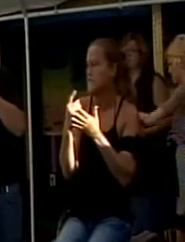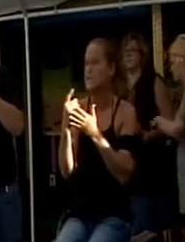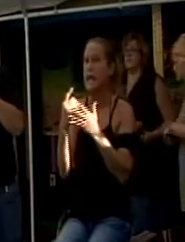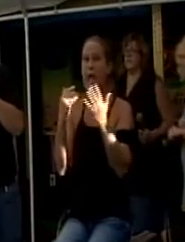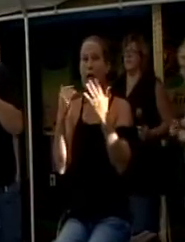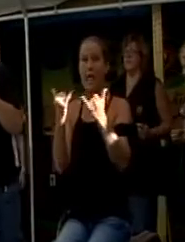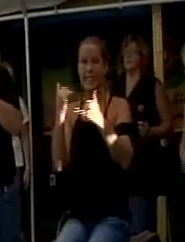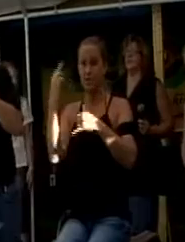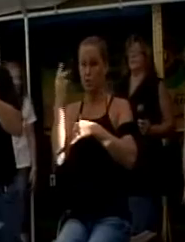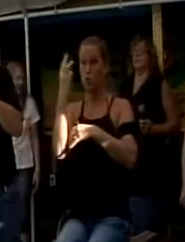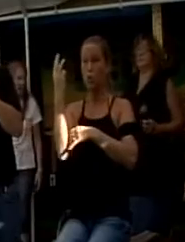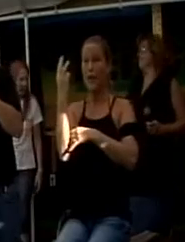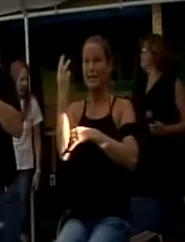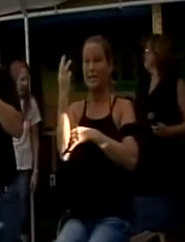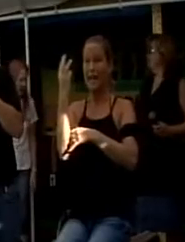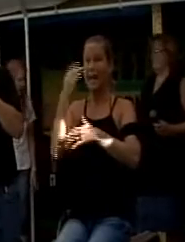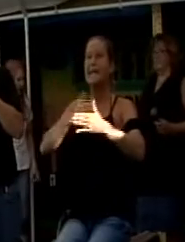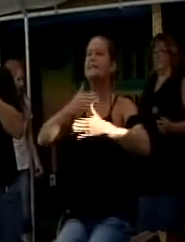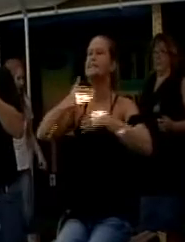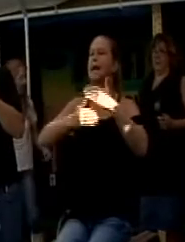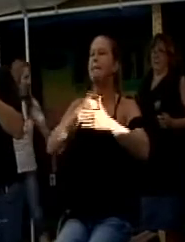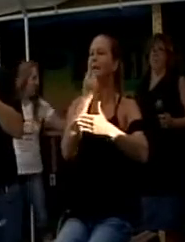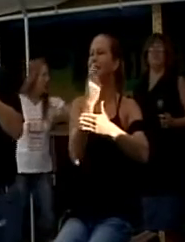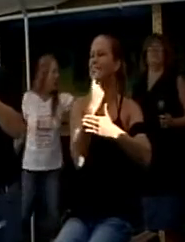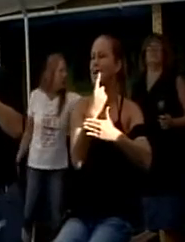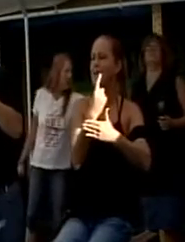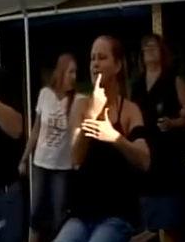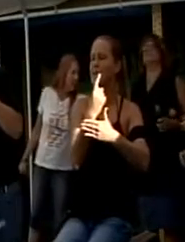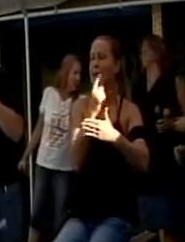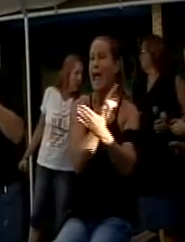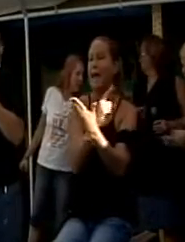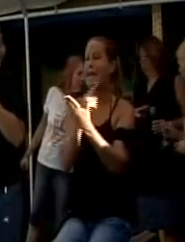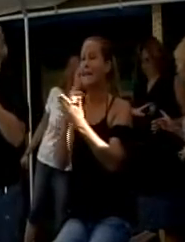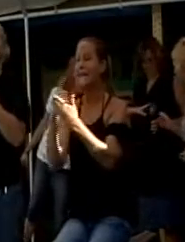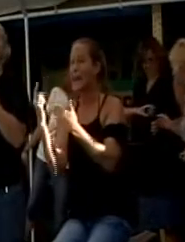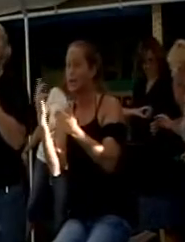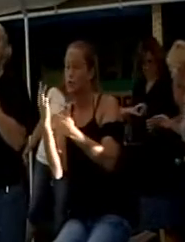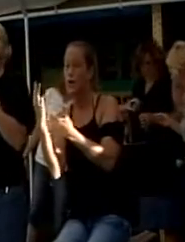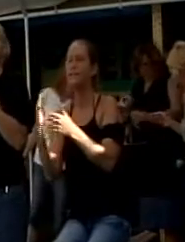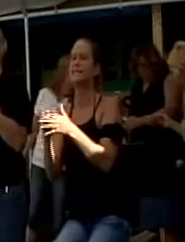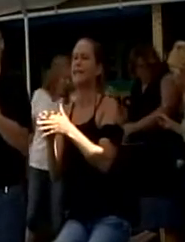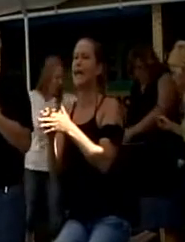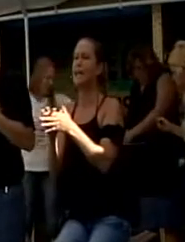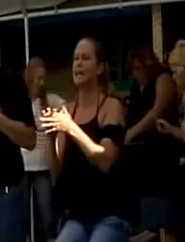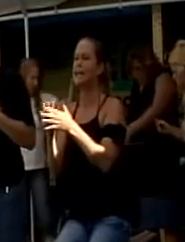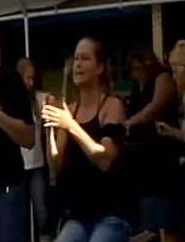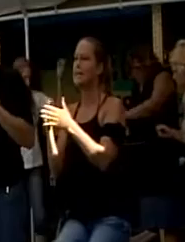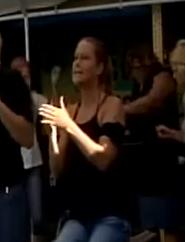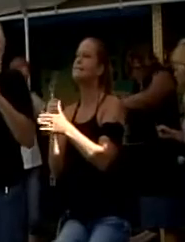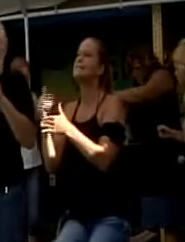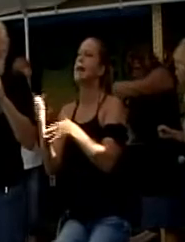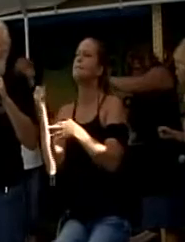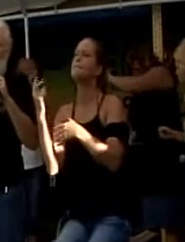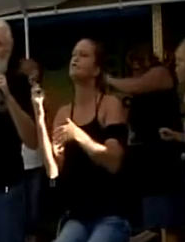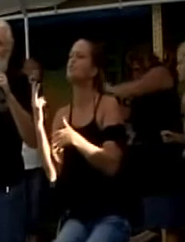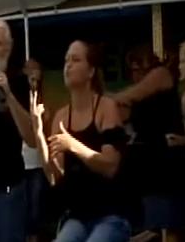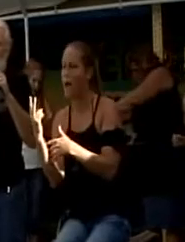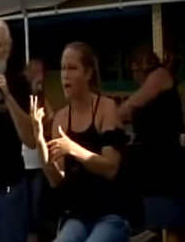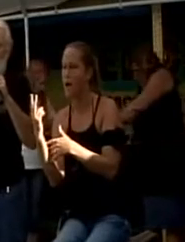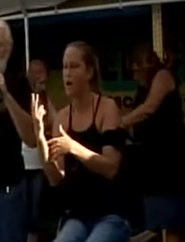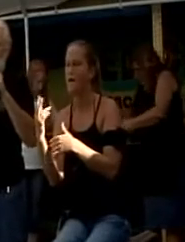step 12 of Recovery and Grace, and then we are starting back class 1 of the Alpha Series. I